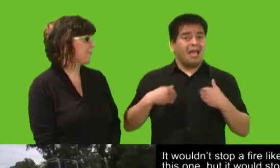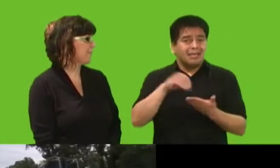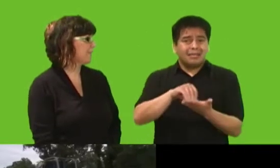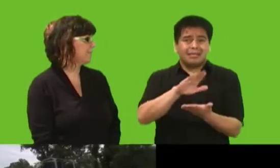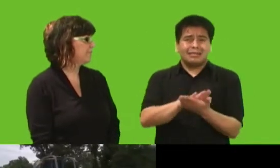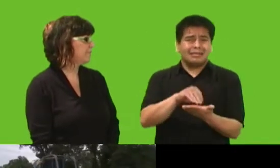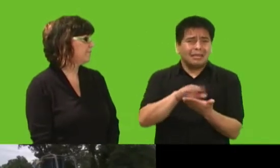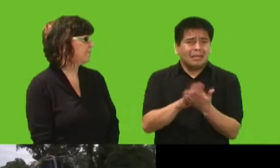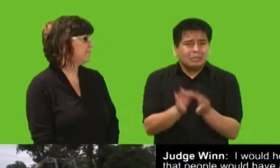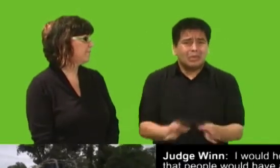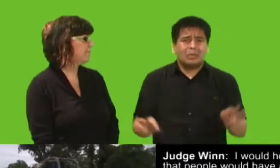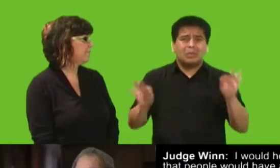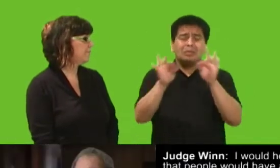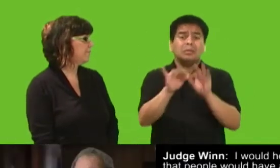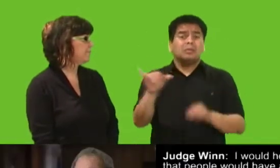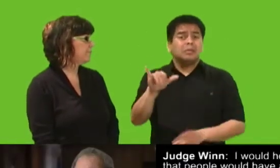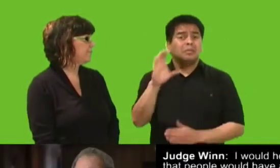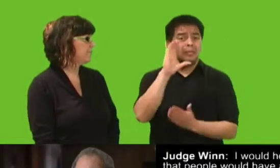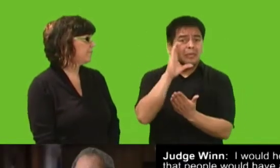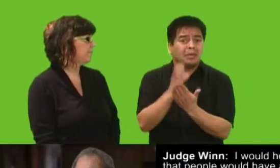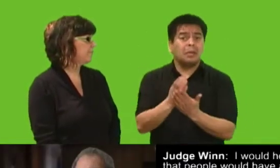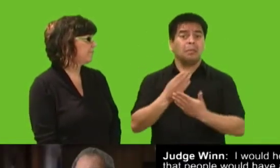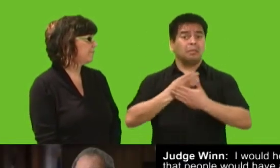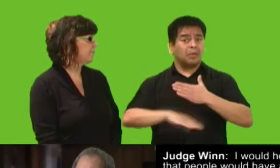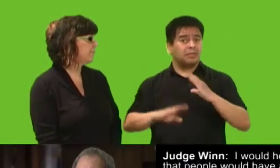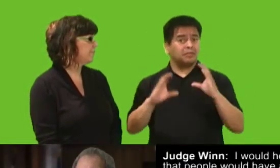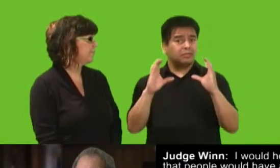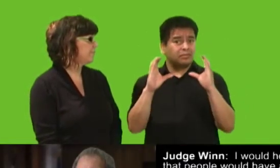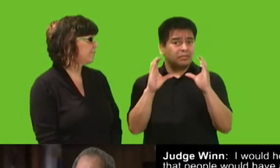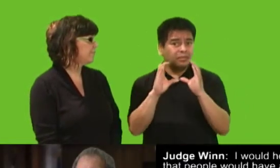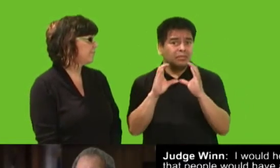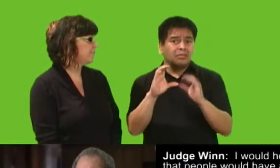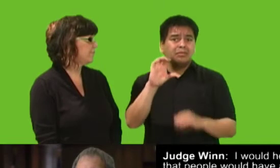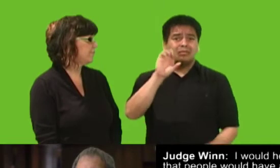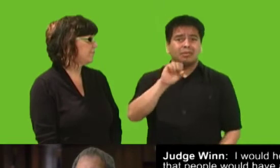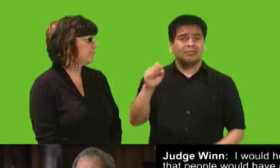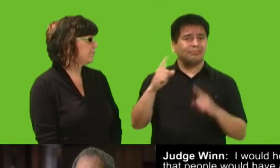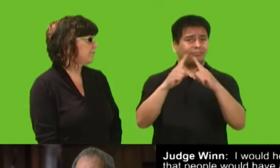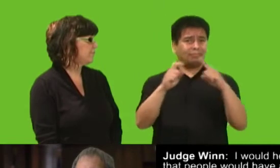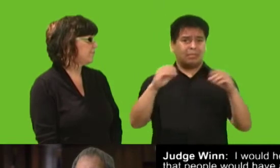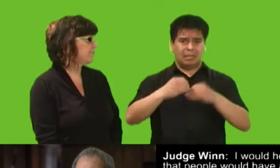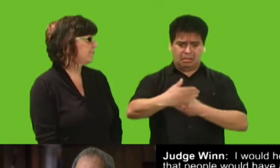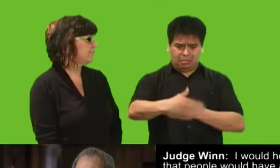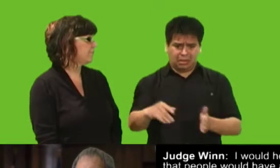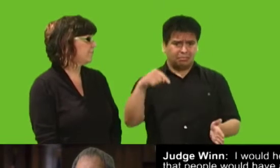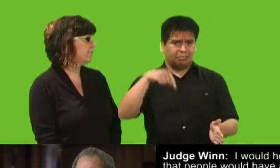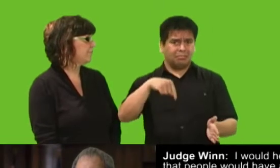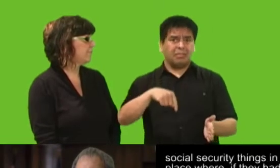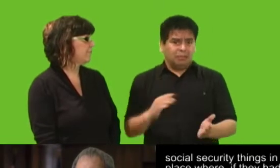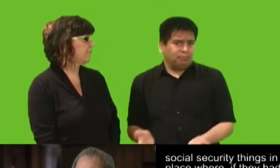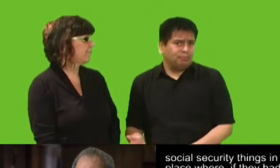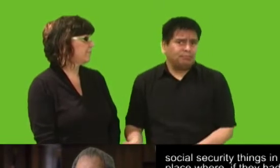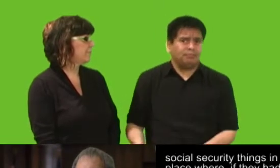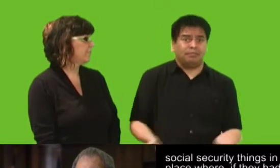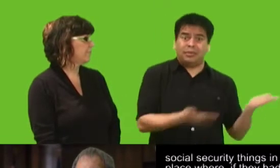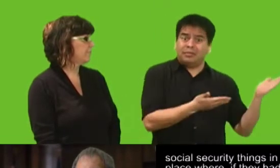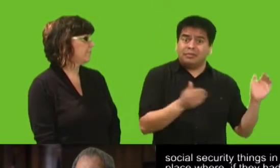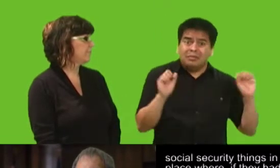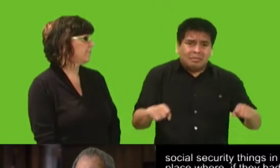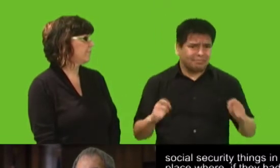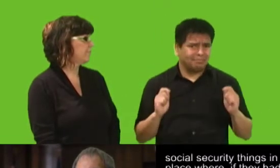one. I would hope that people would have all their important documents, whether it be their pictures, their birth certificates, Social